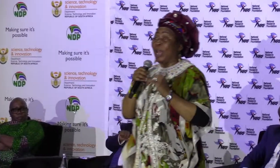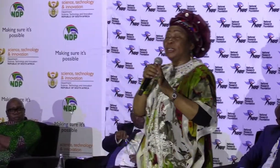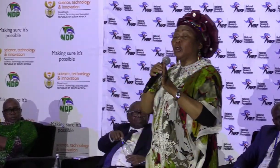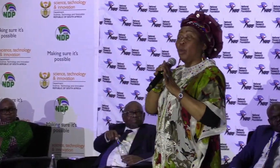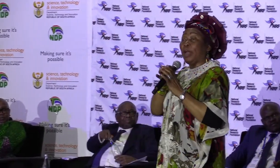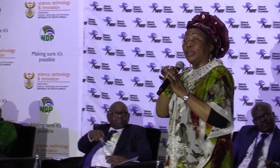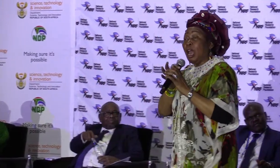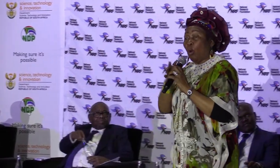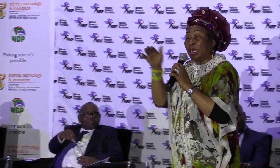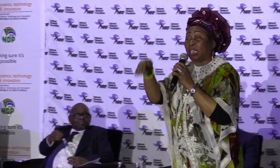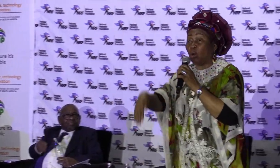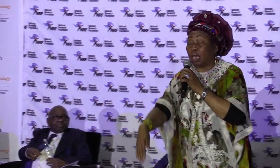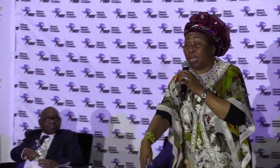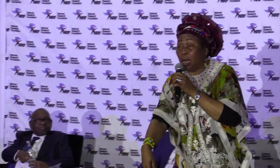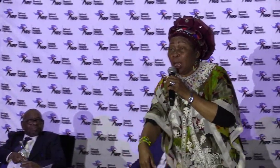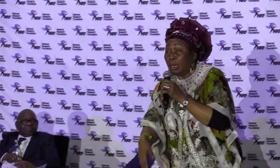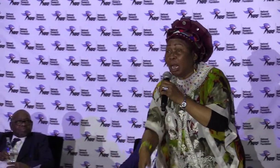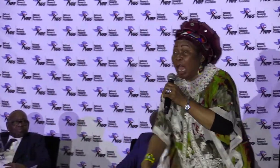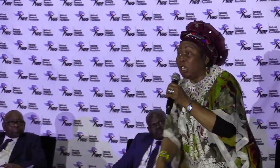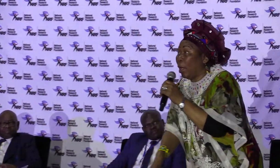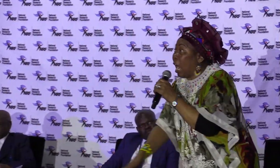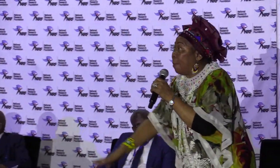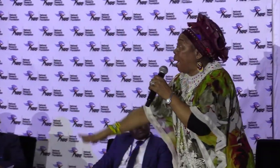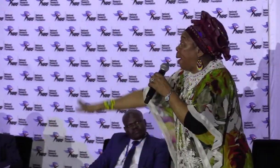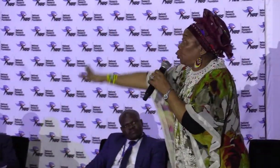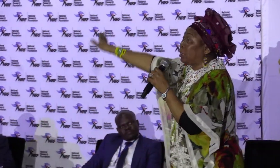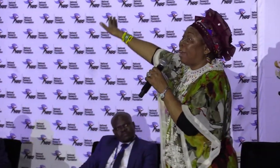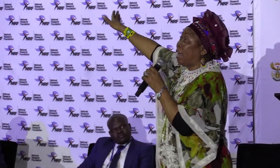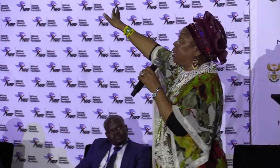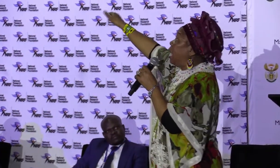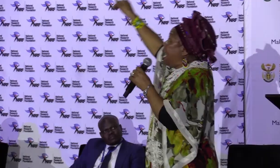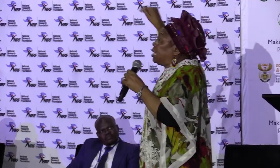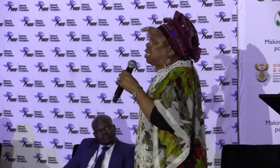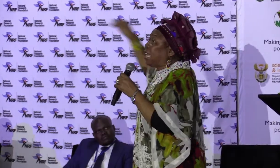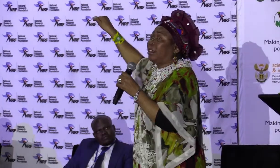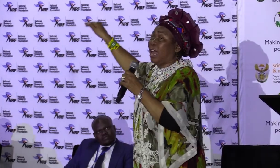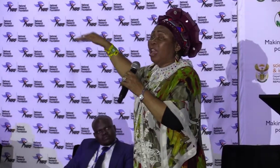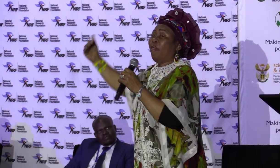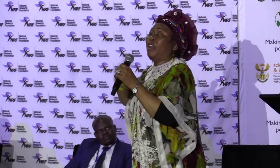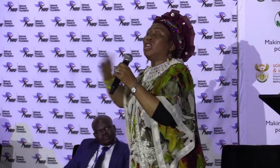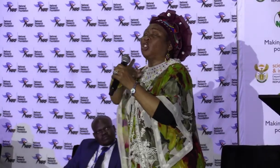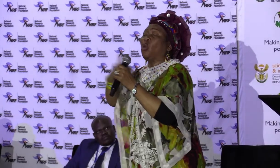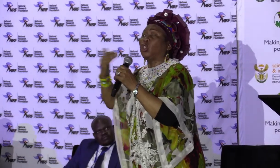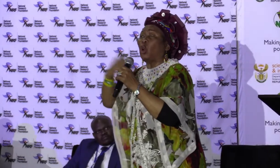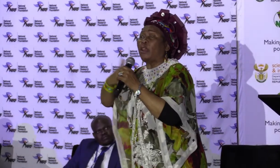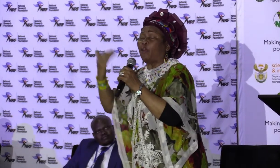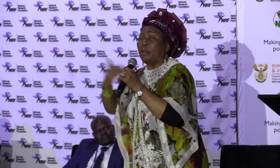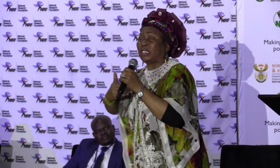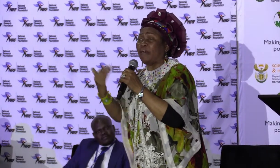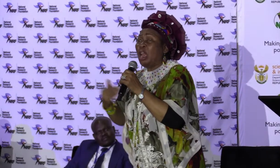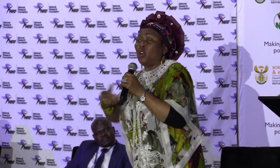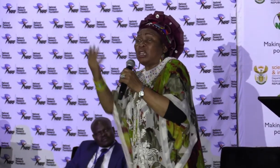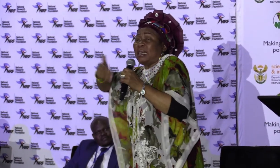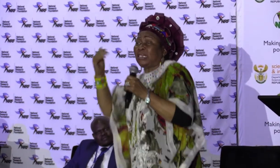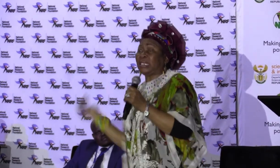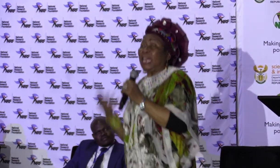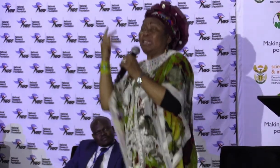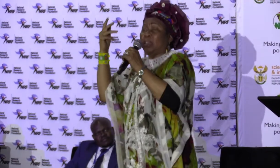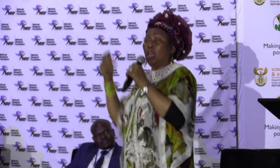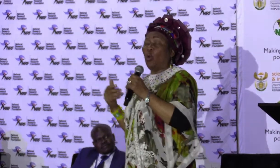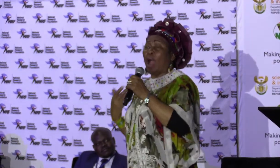he complained and complained, went down the hill, and he went up to the other hill, and he sat there feeling so sorry for himself,